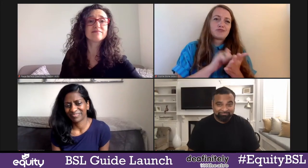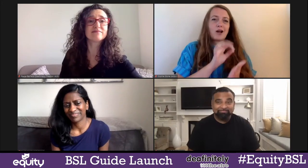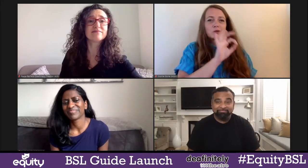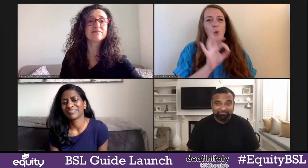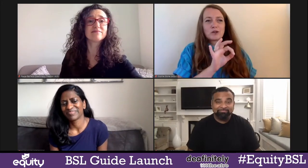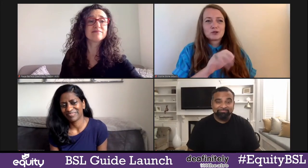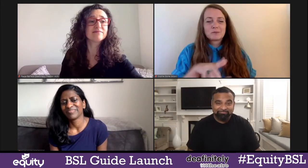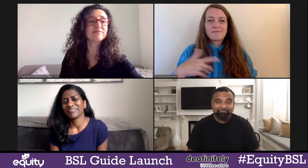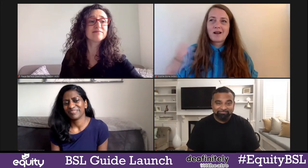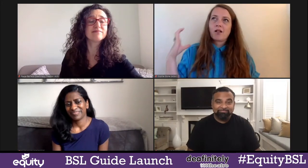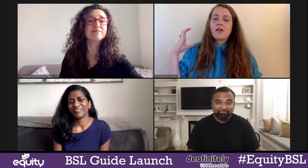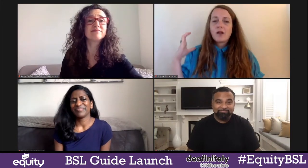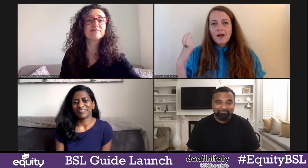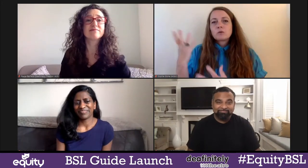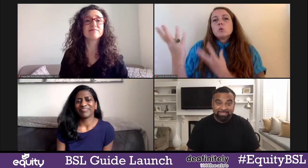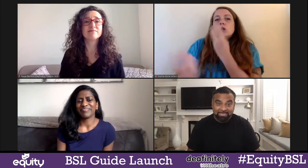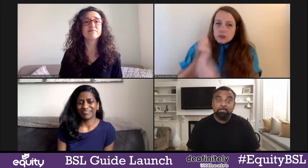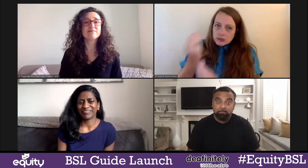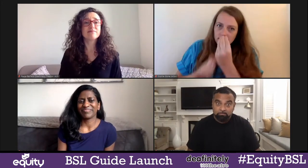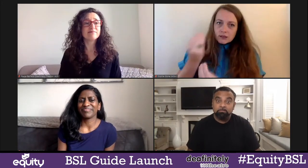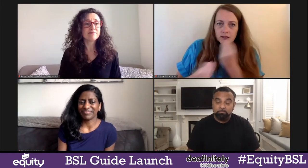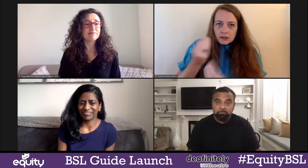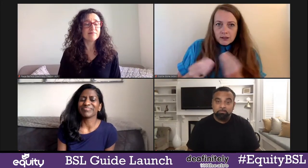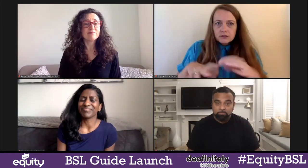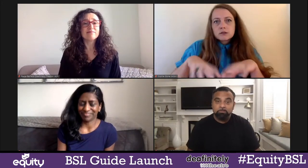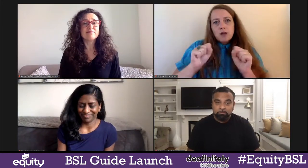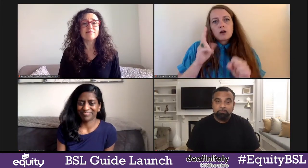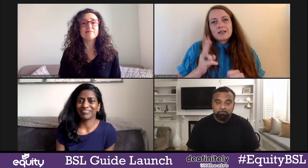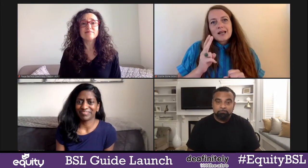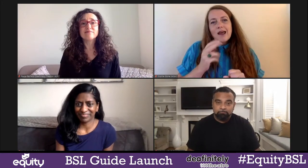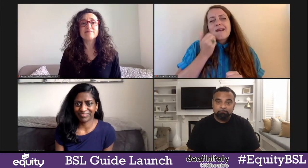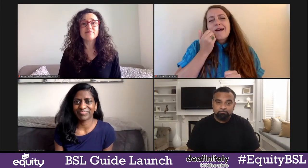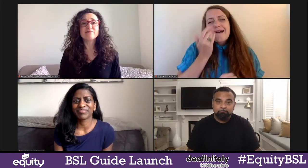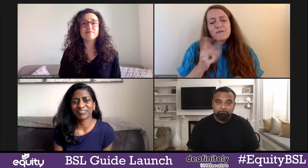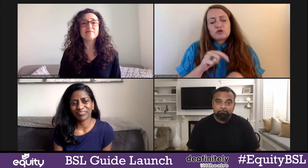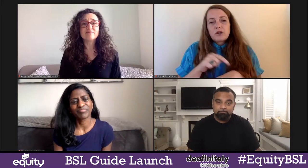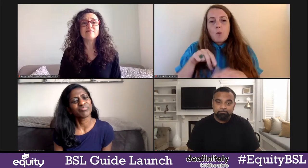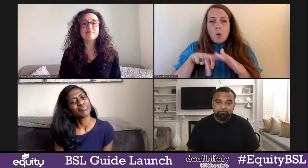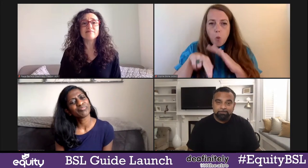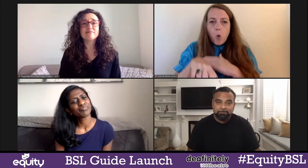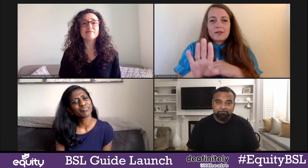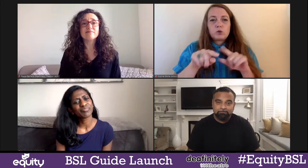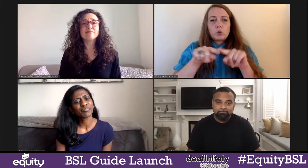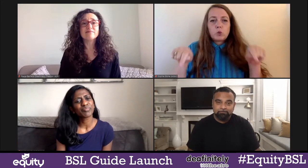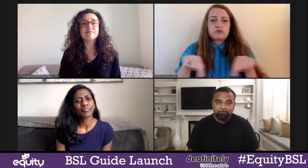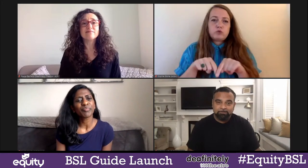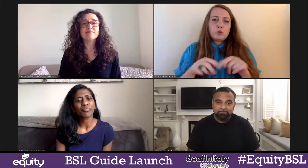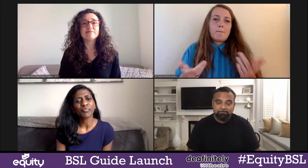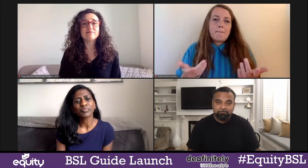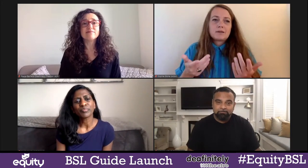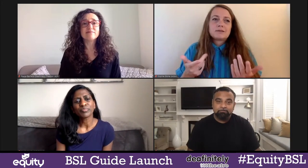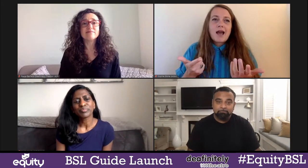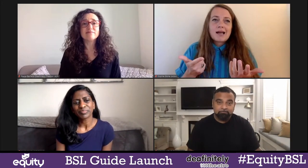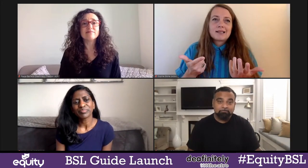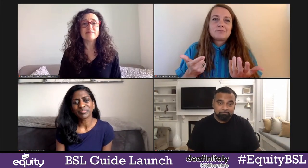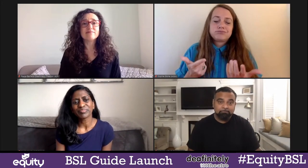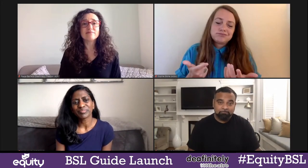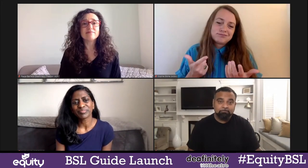that's asking a deaf person or an interpreter the right questions to reduce that burden that deaf actors